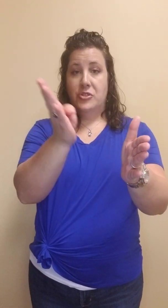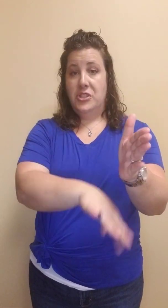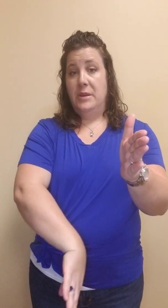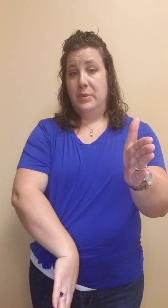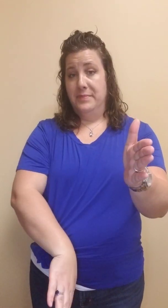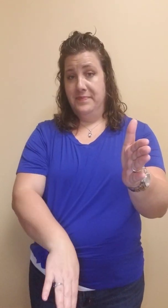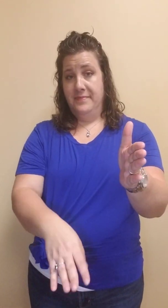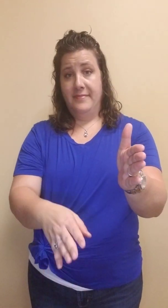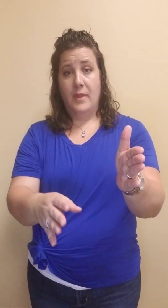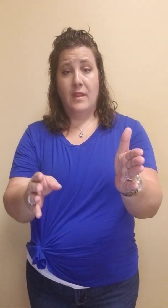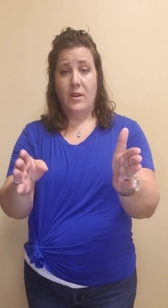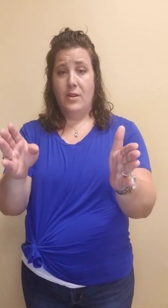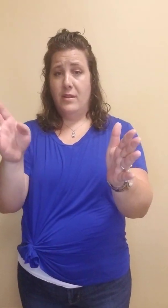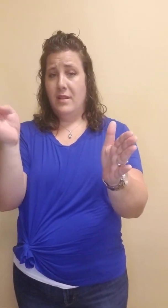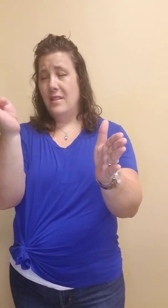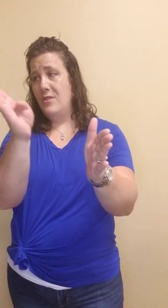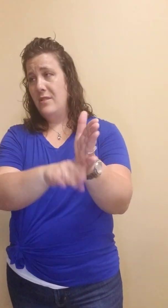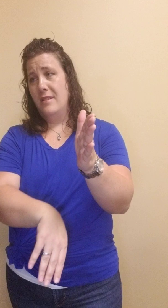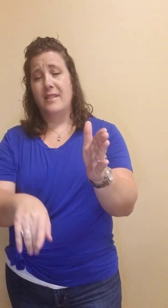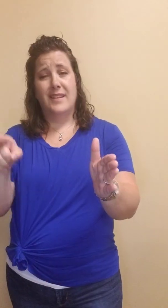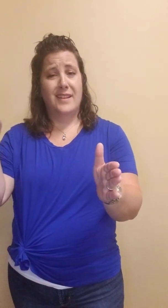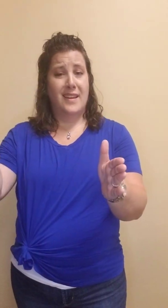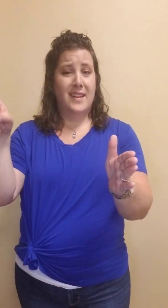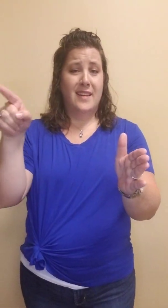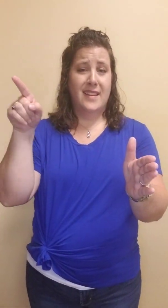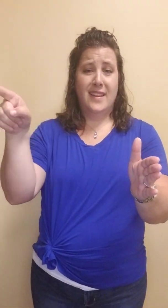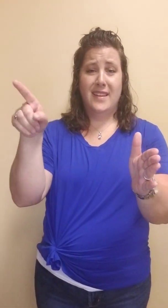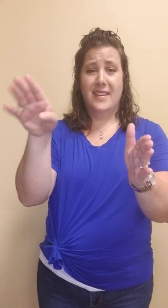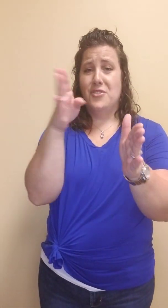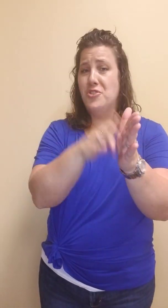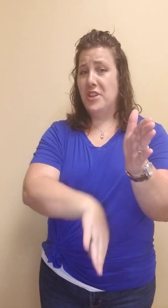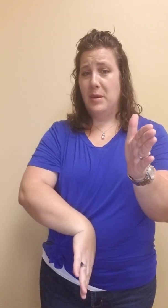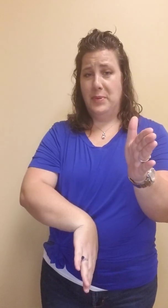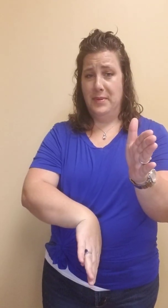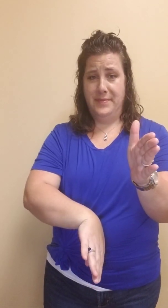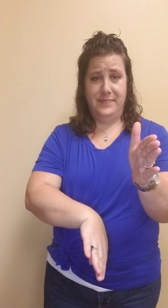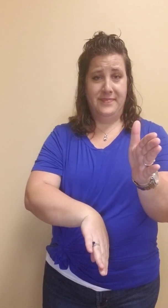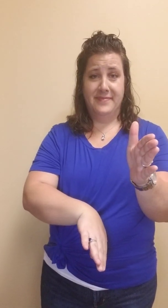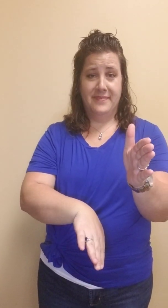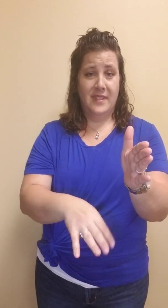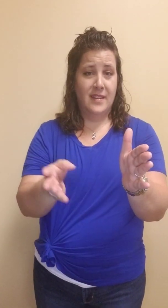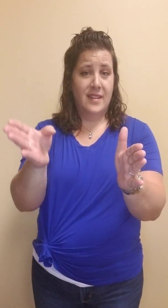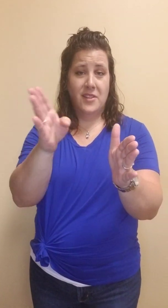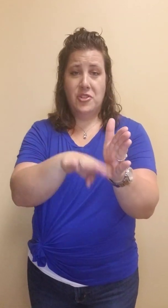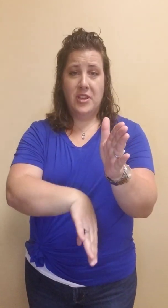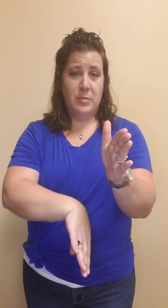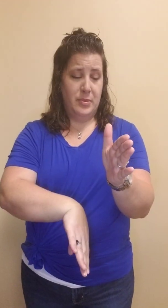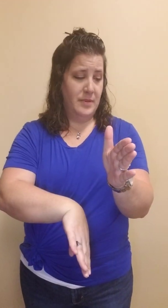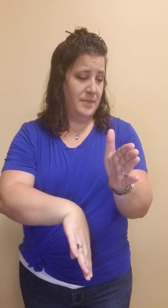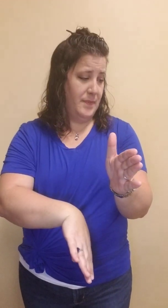Cheap. Oh, he is cheap. Cheap.